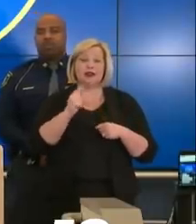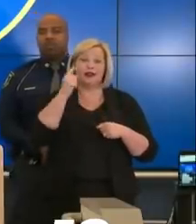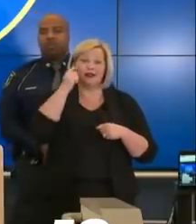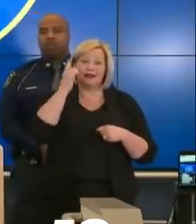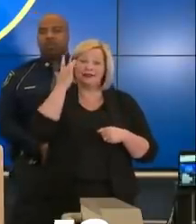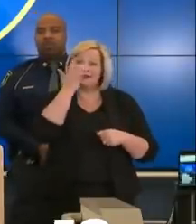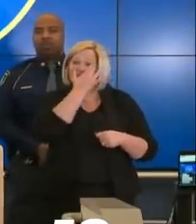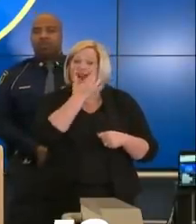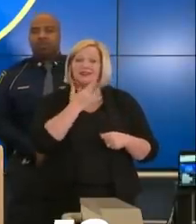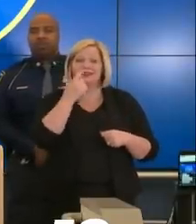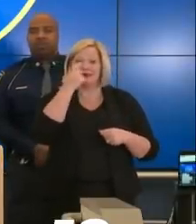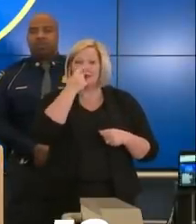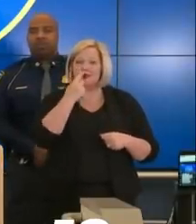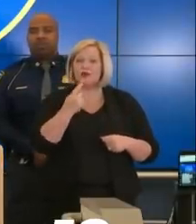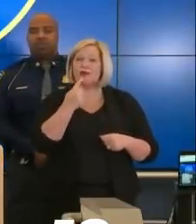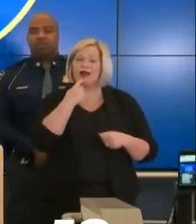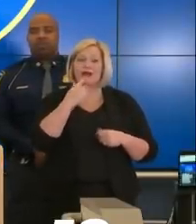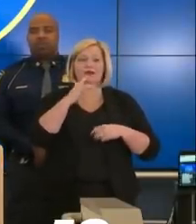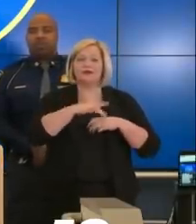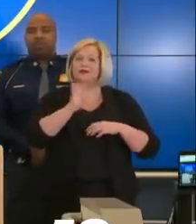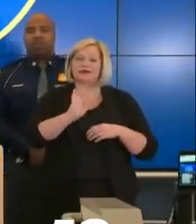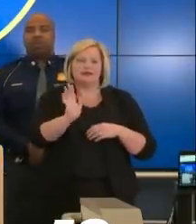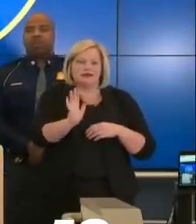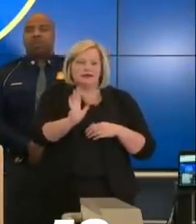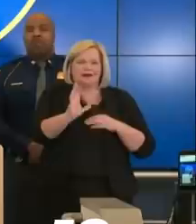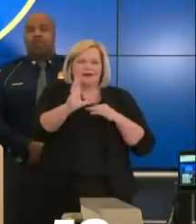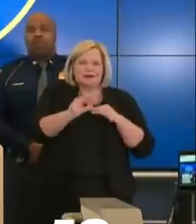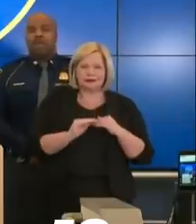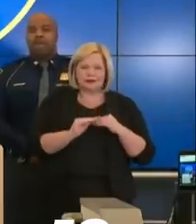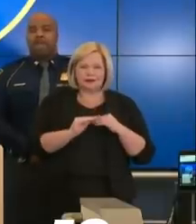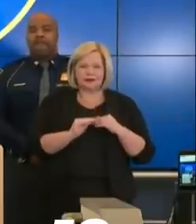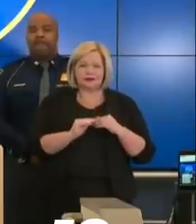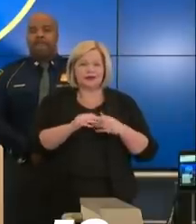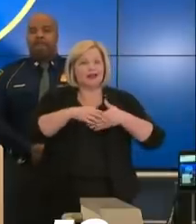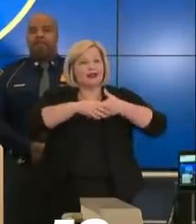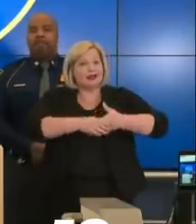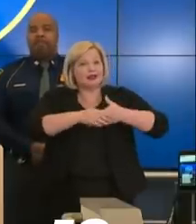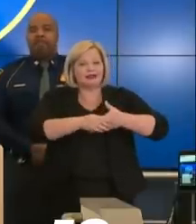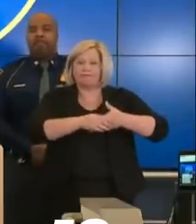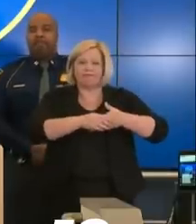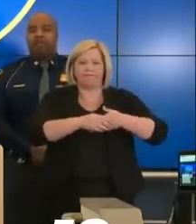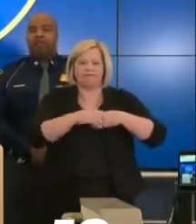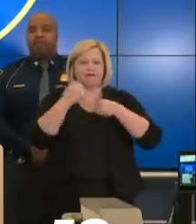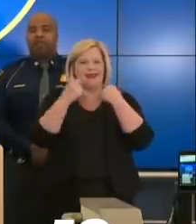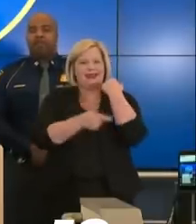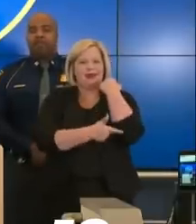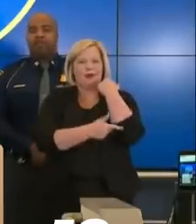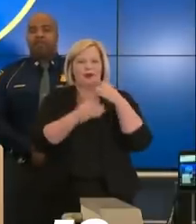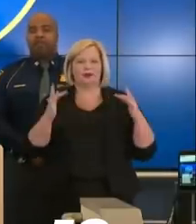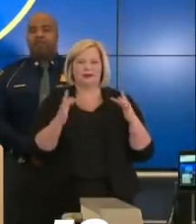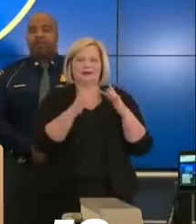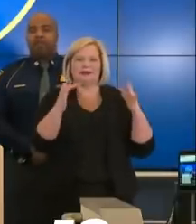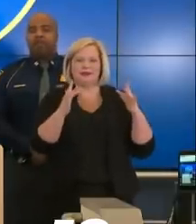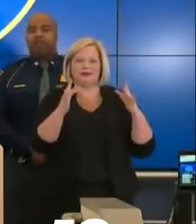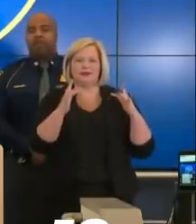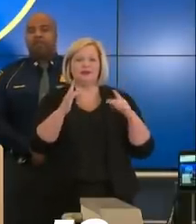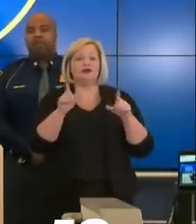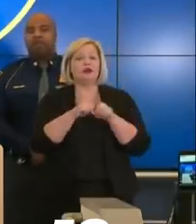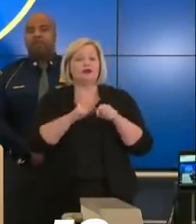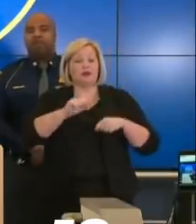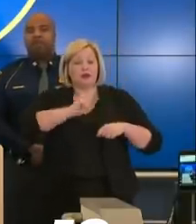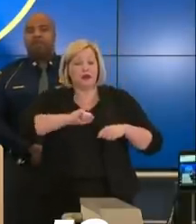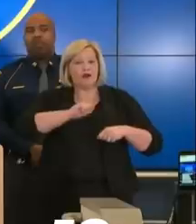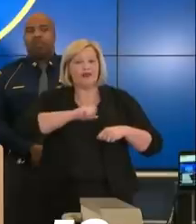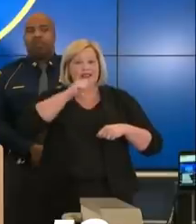less often. Replace handshakes with elbow bumps. And cover your mouth when you